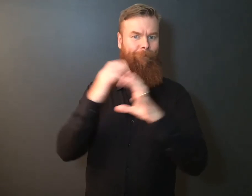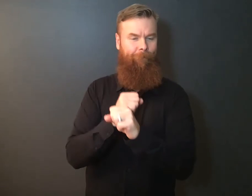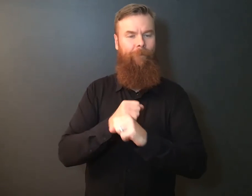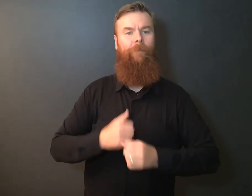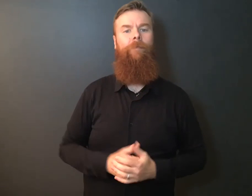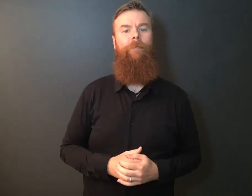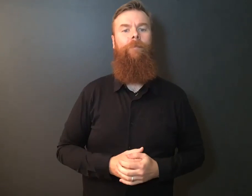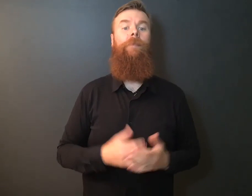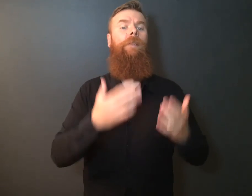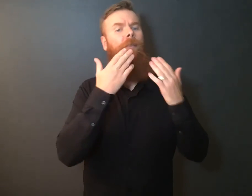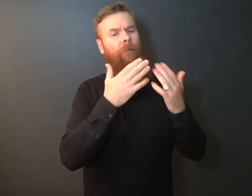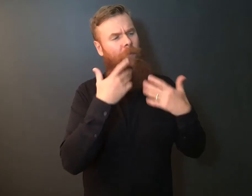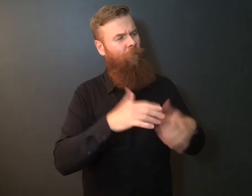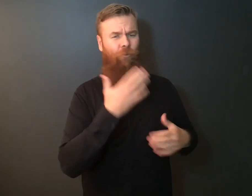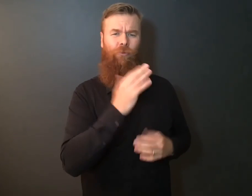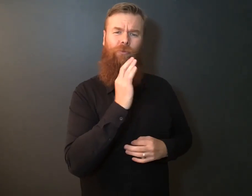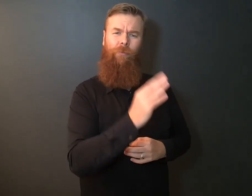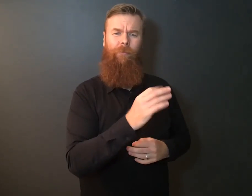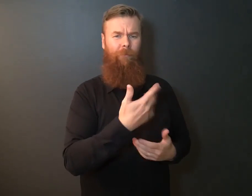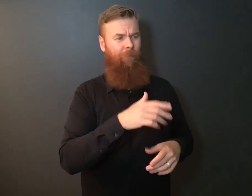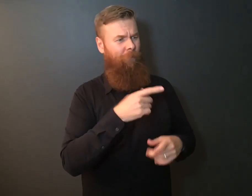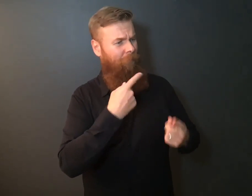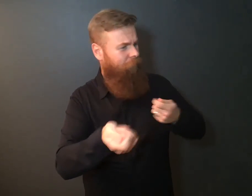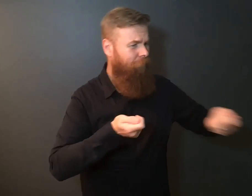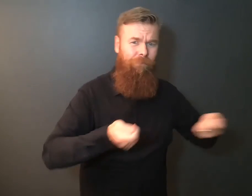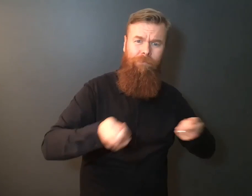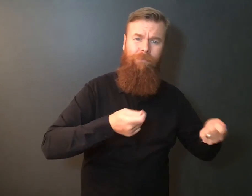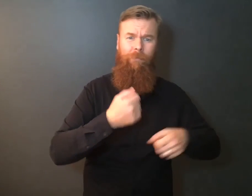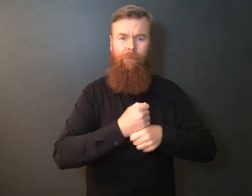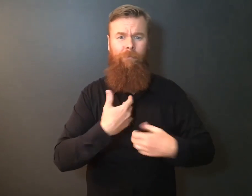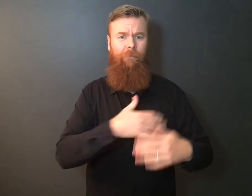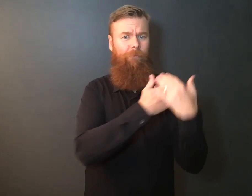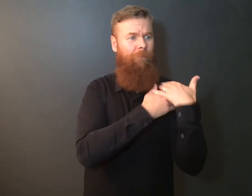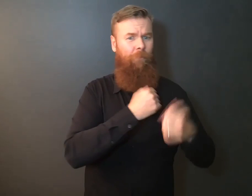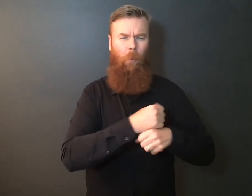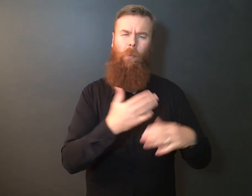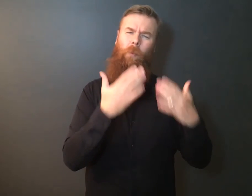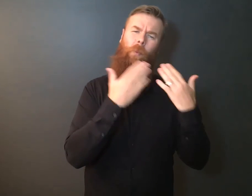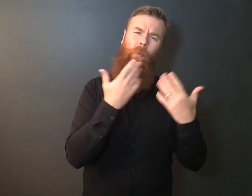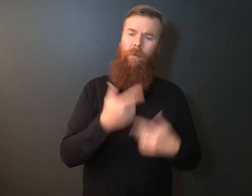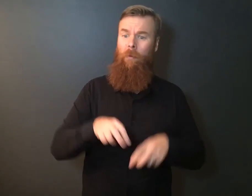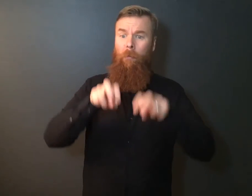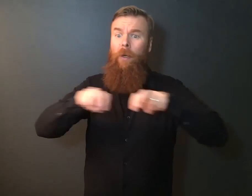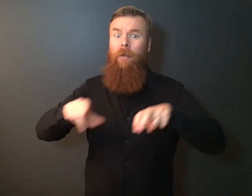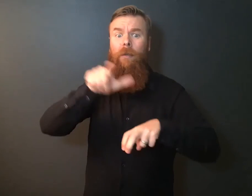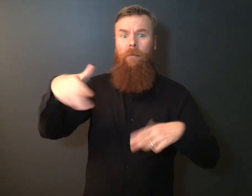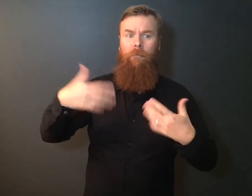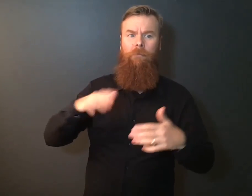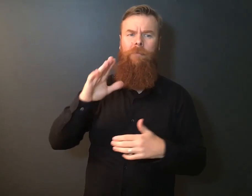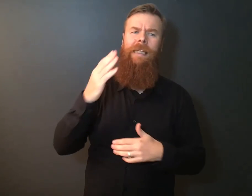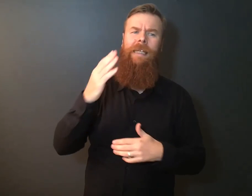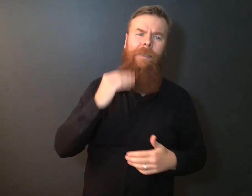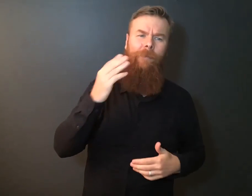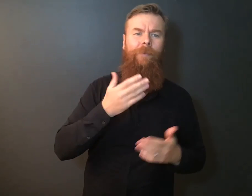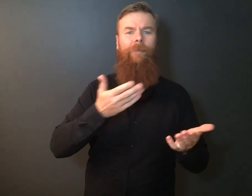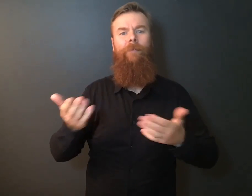did fantastic work, and on all panelists, your experiences were so rich. Thank you for sharing with